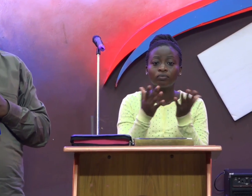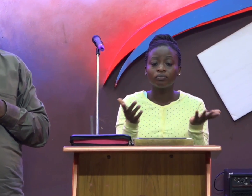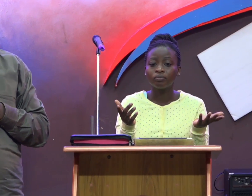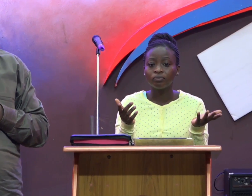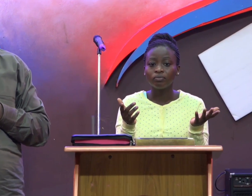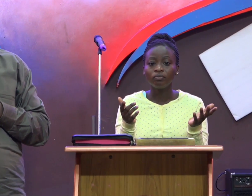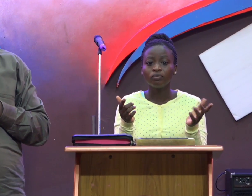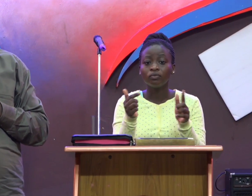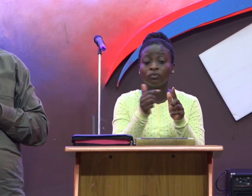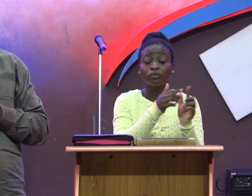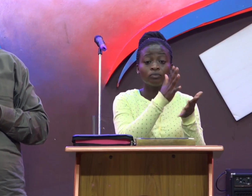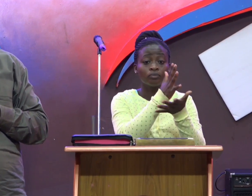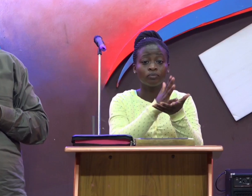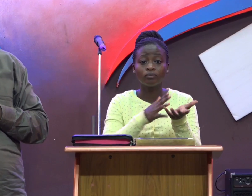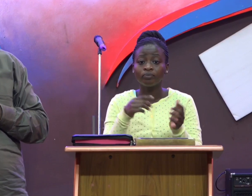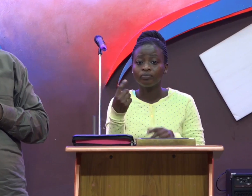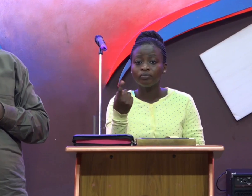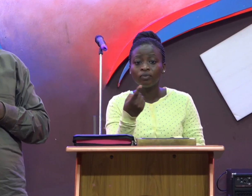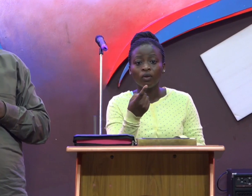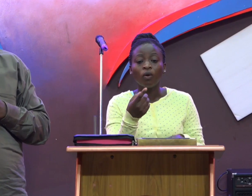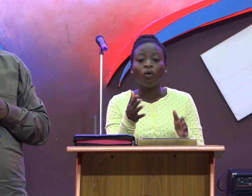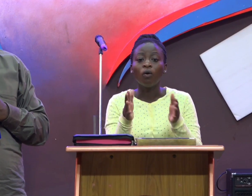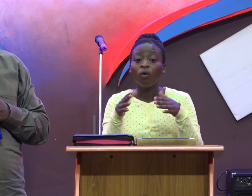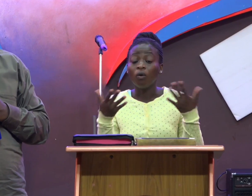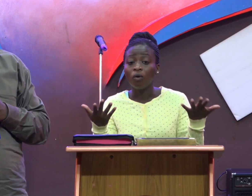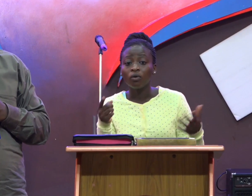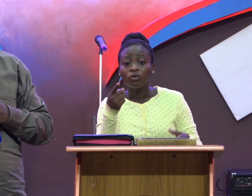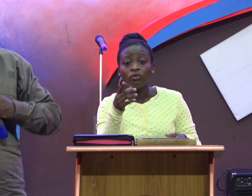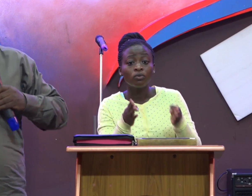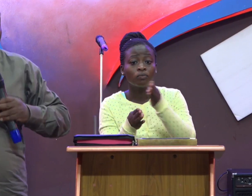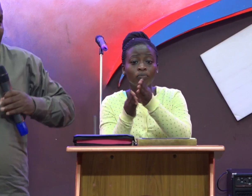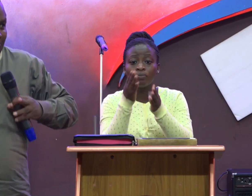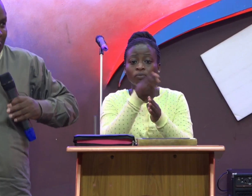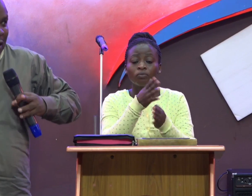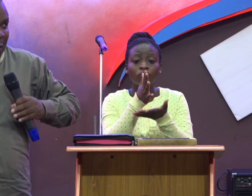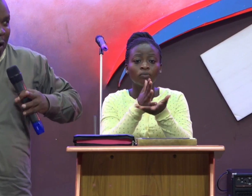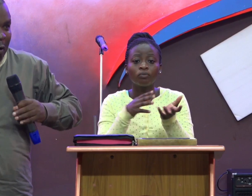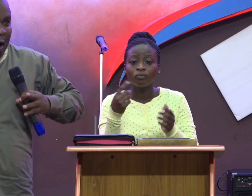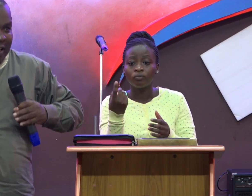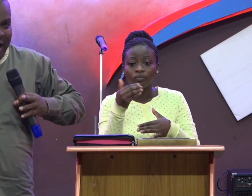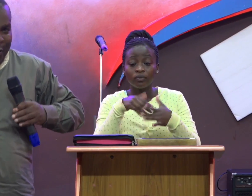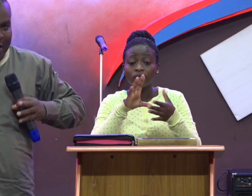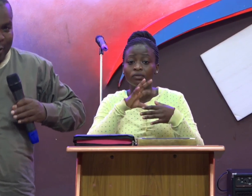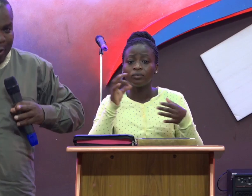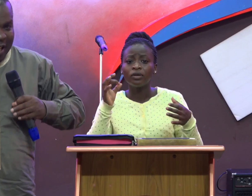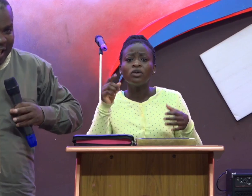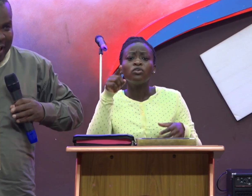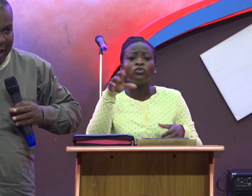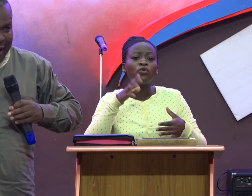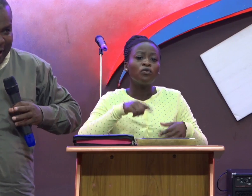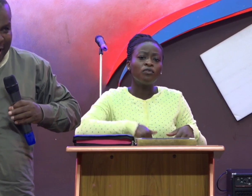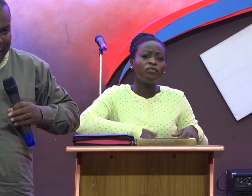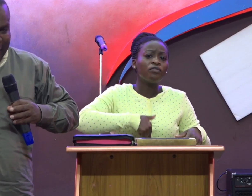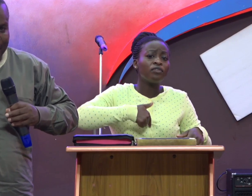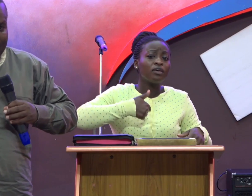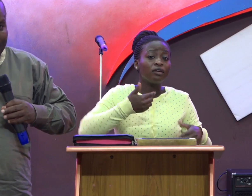not yet got saved, and then you build someone spiritually, someone who got saved telling God,